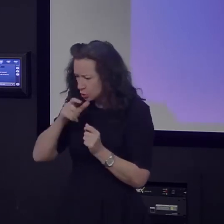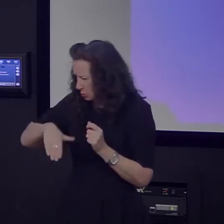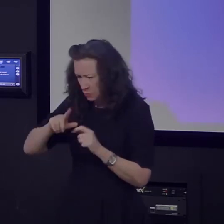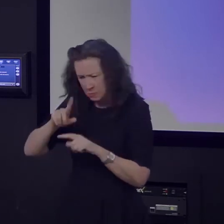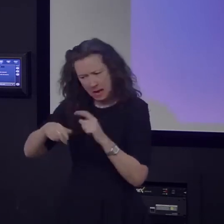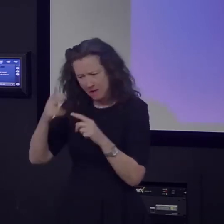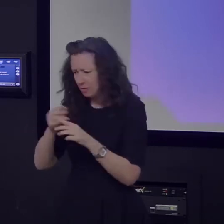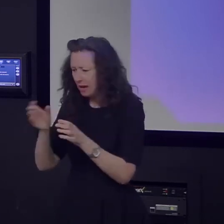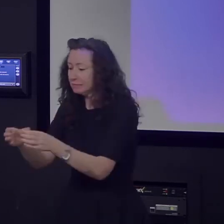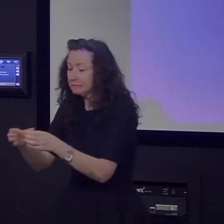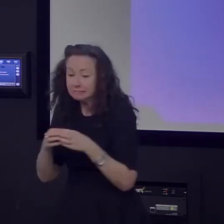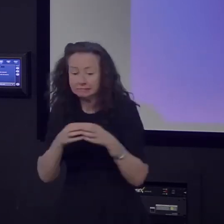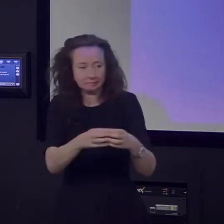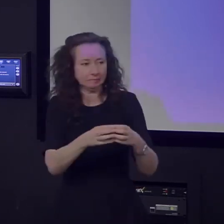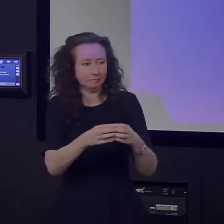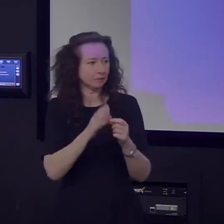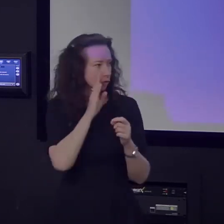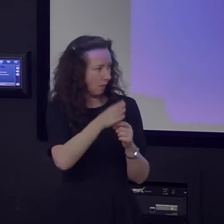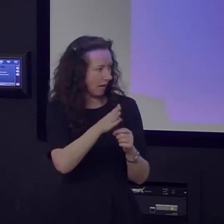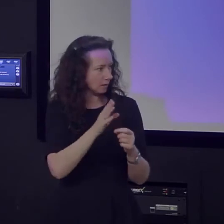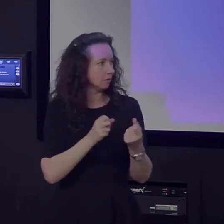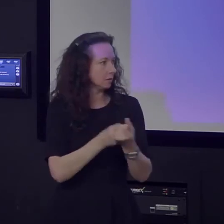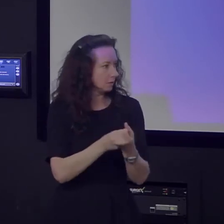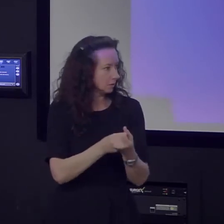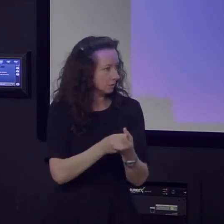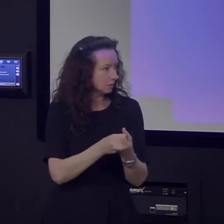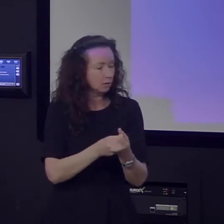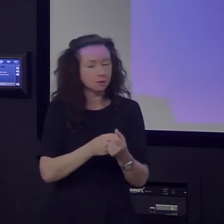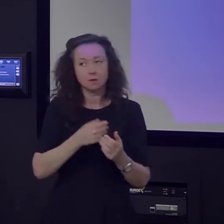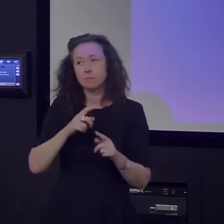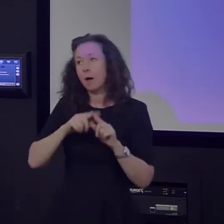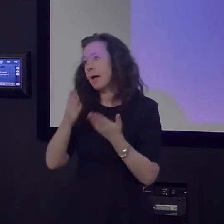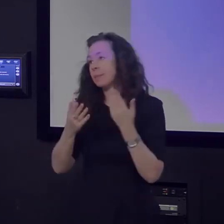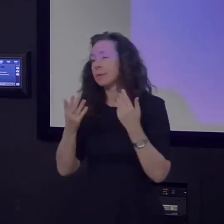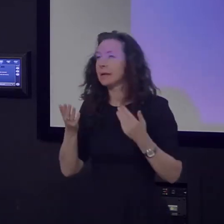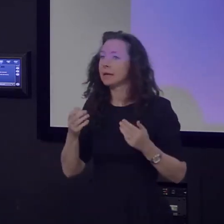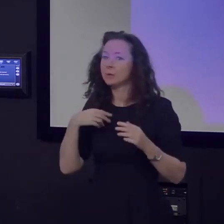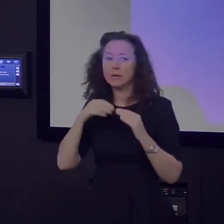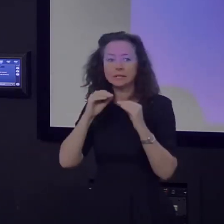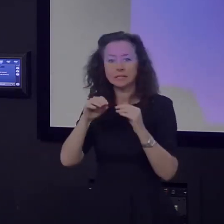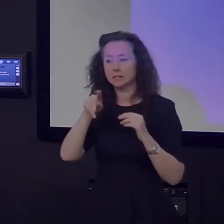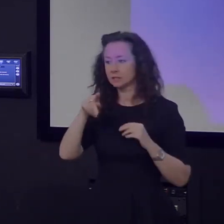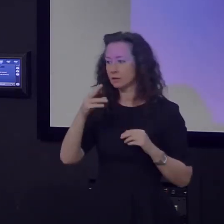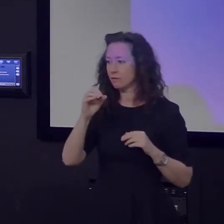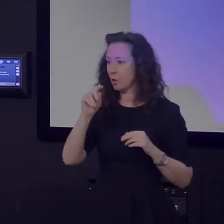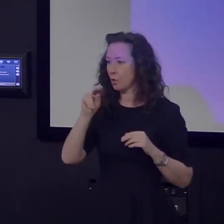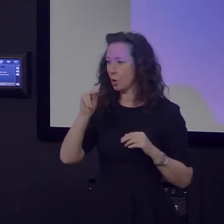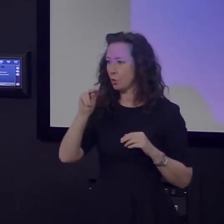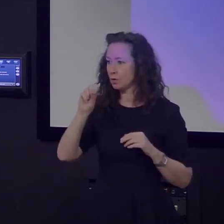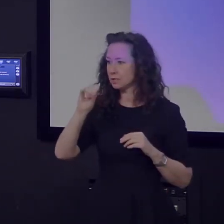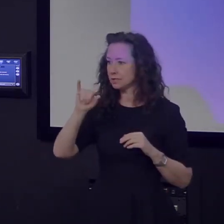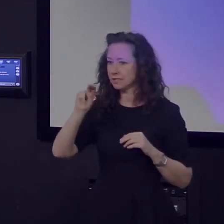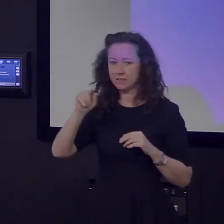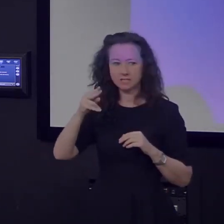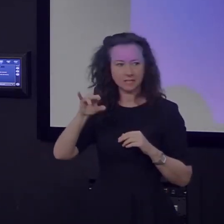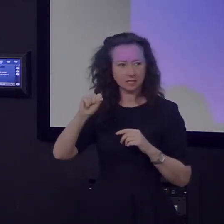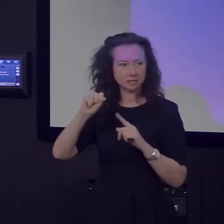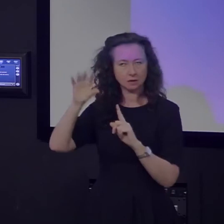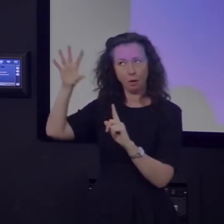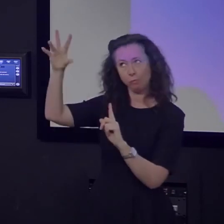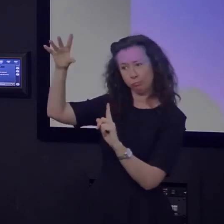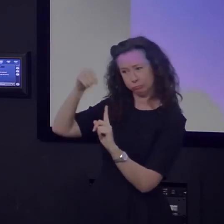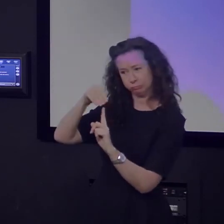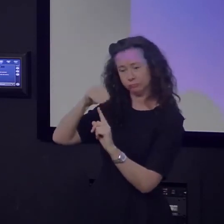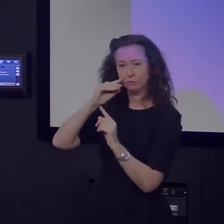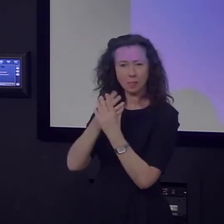instruction. If there's some other topic we're teaching, like how does photosynthesis work, maybe there's an entirely different approach